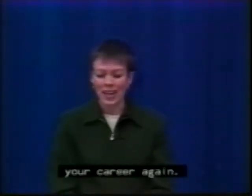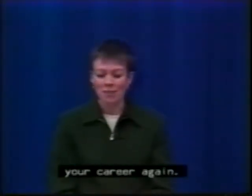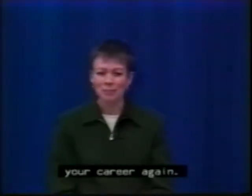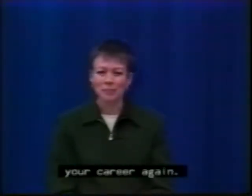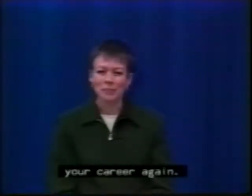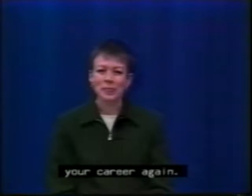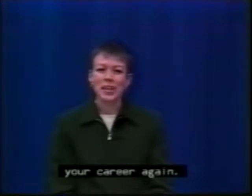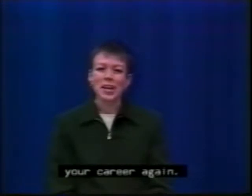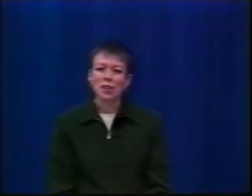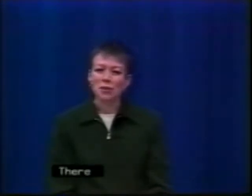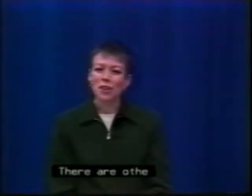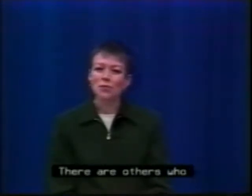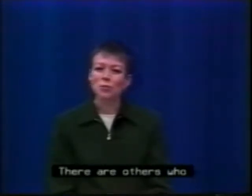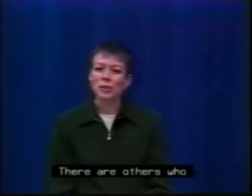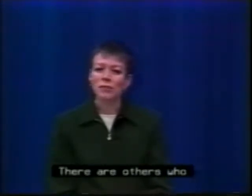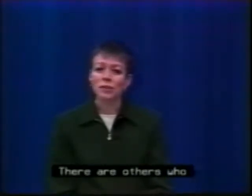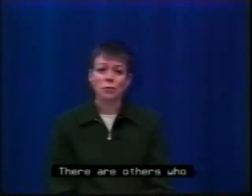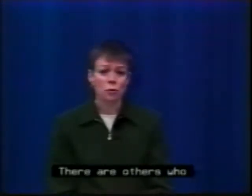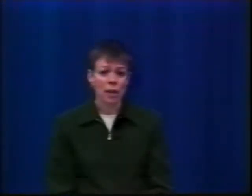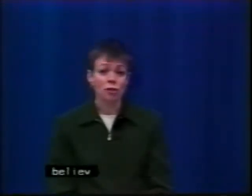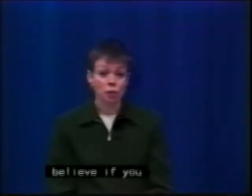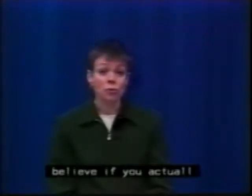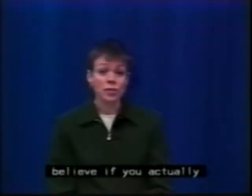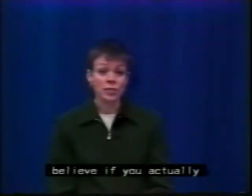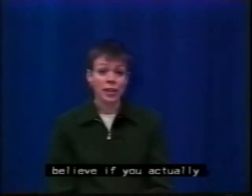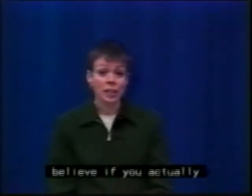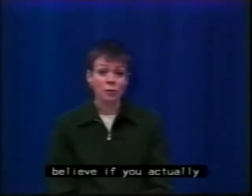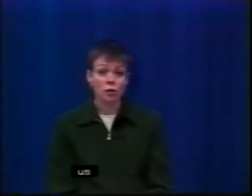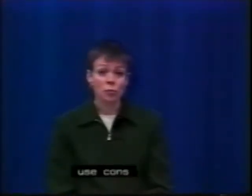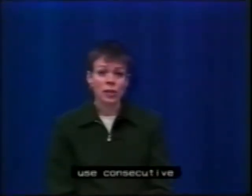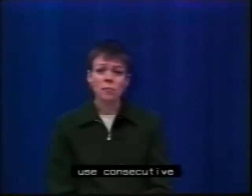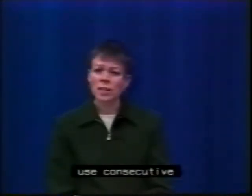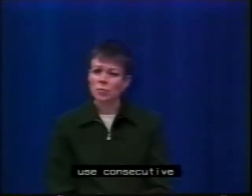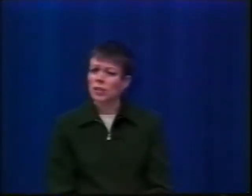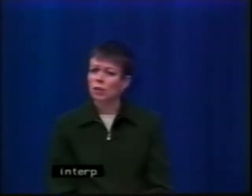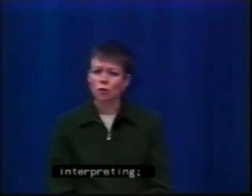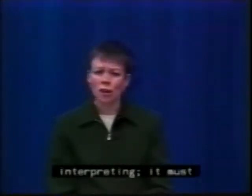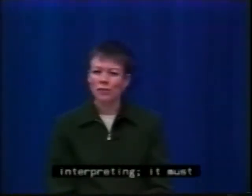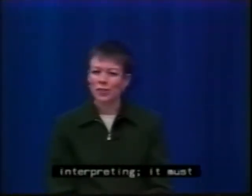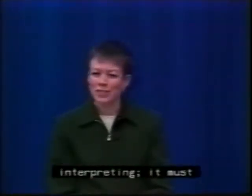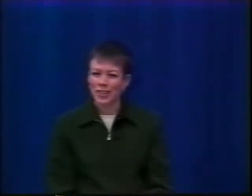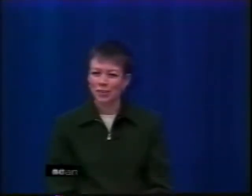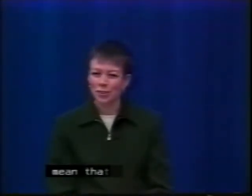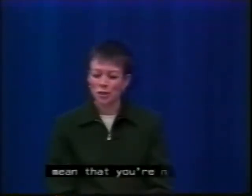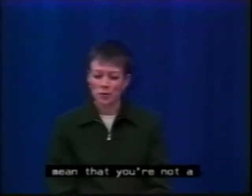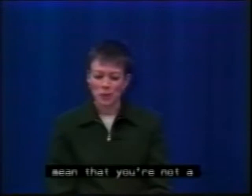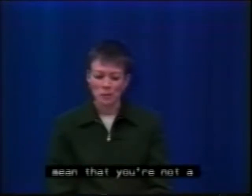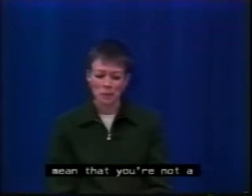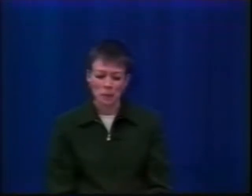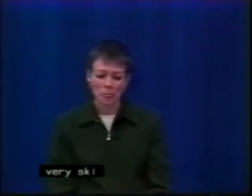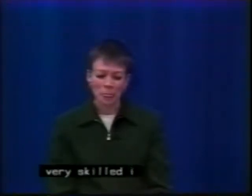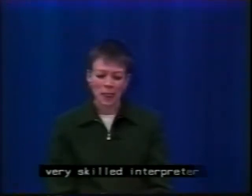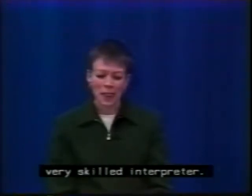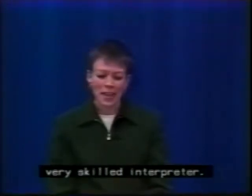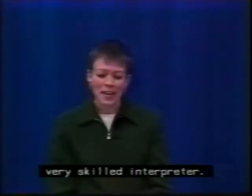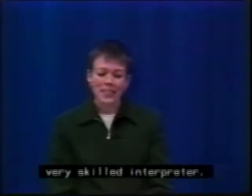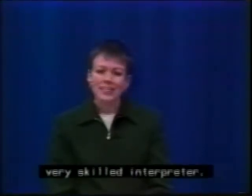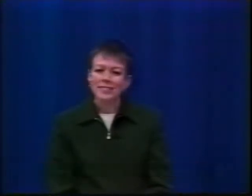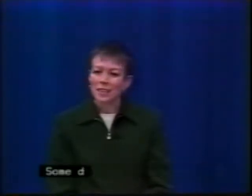again. There are others who believe that if you actually use consecutive interpreting, it must mean that you're not a very skilled interpreter. Some